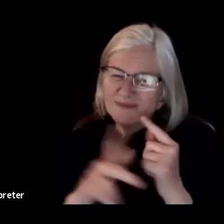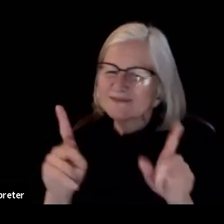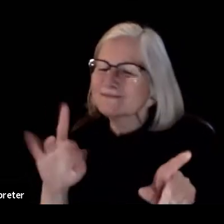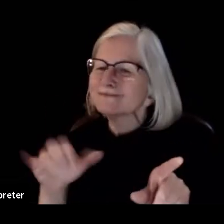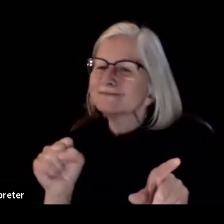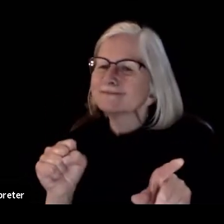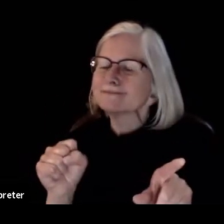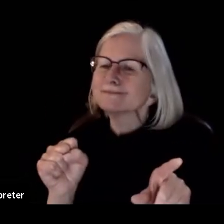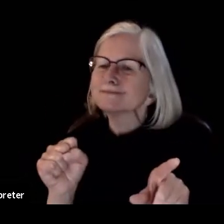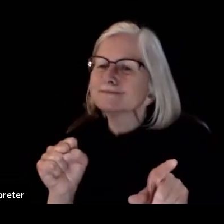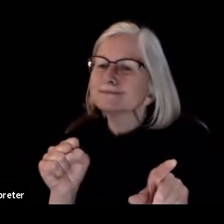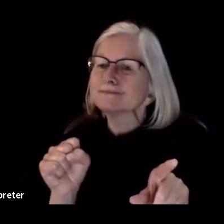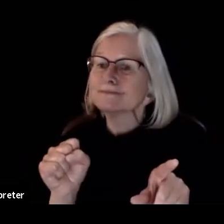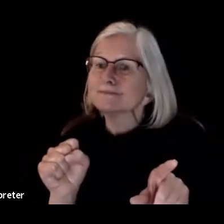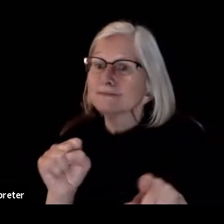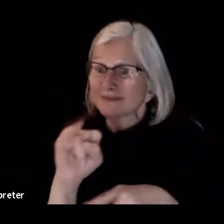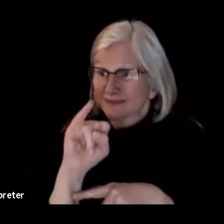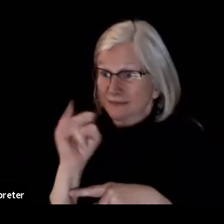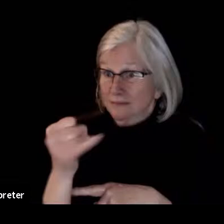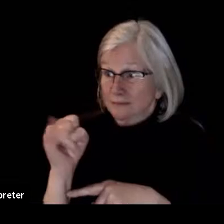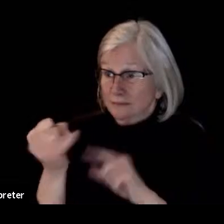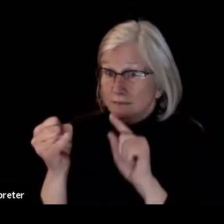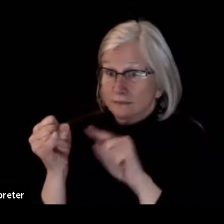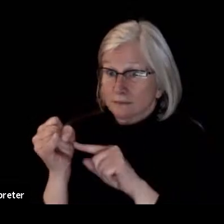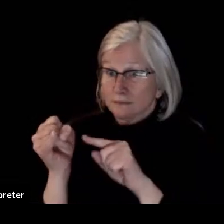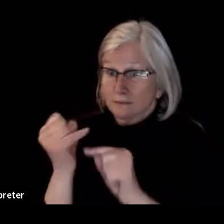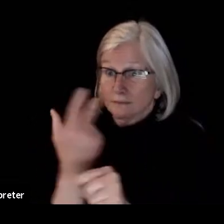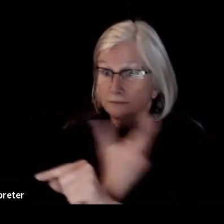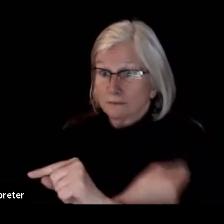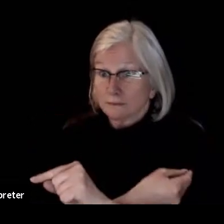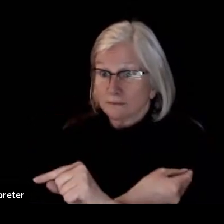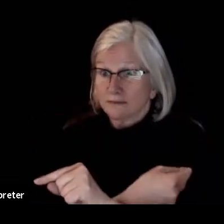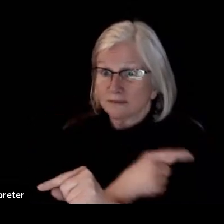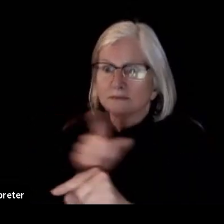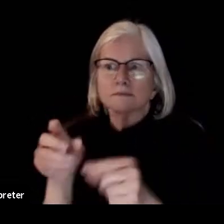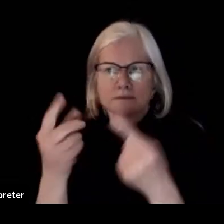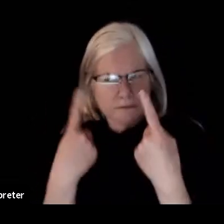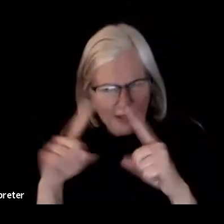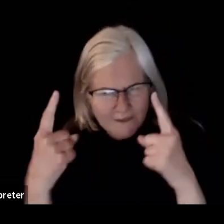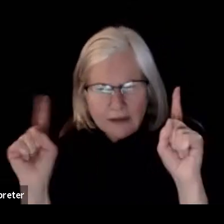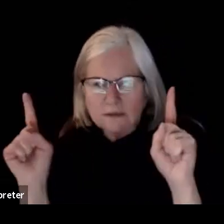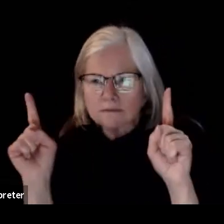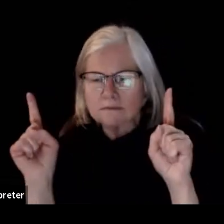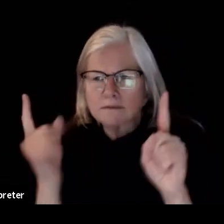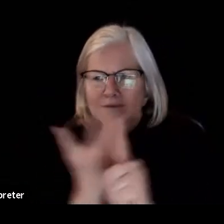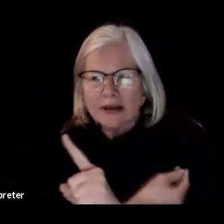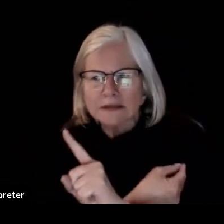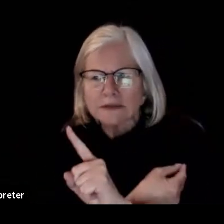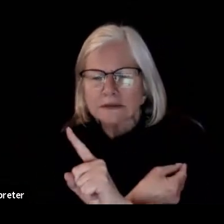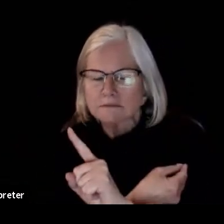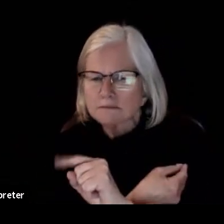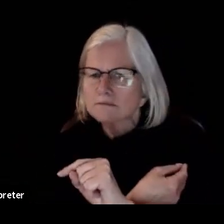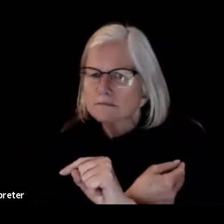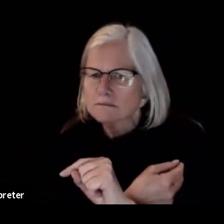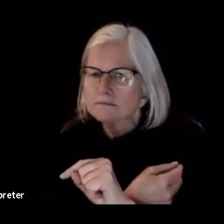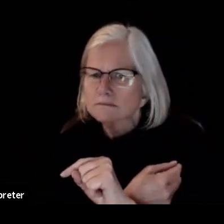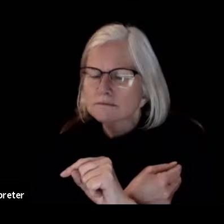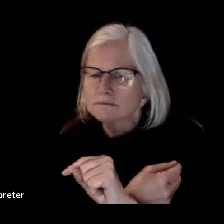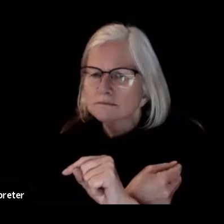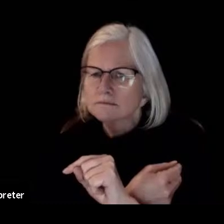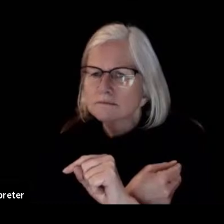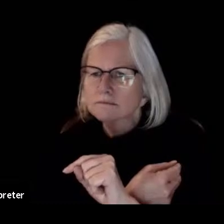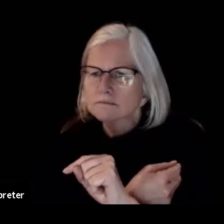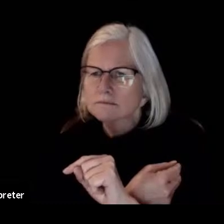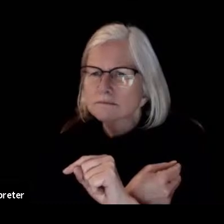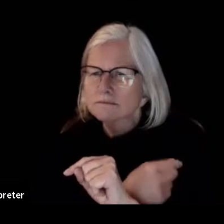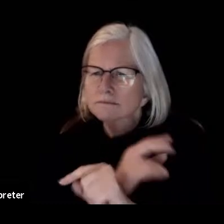is also a very effective vaccine. It is 72%